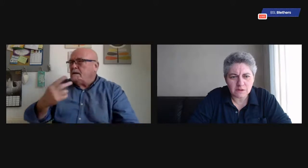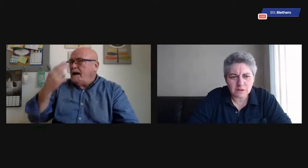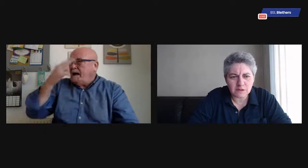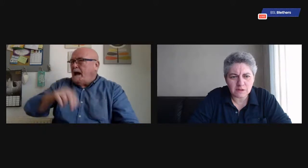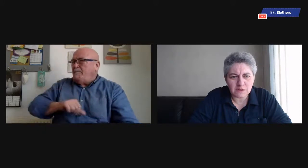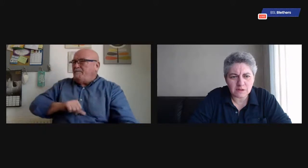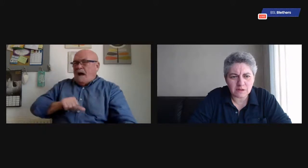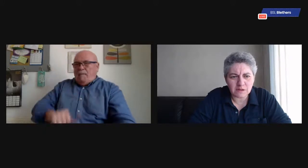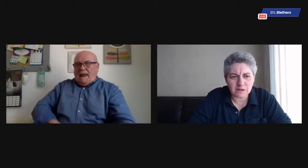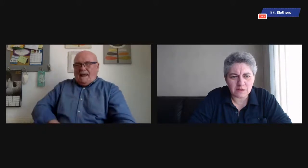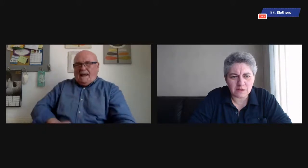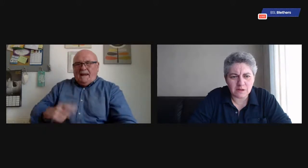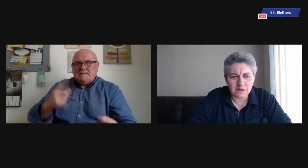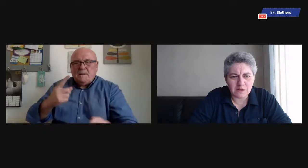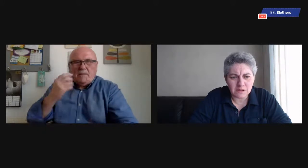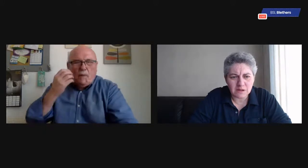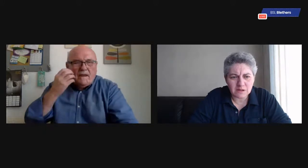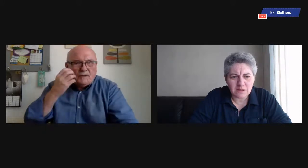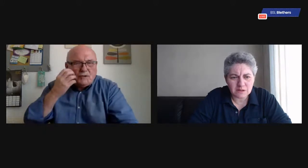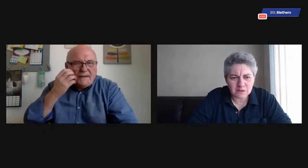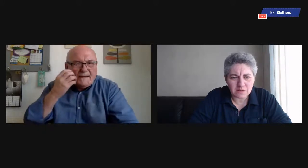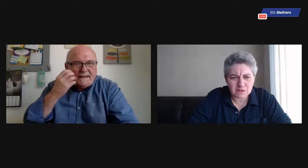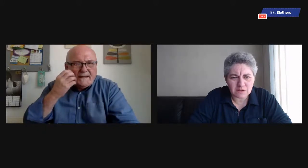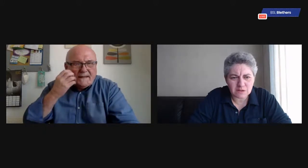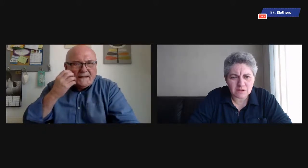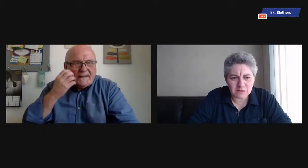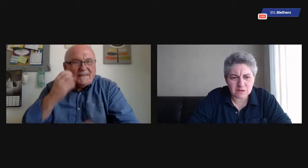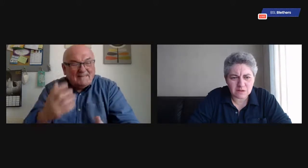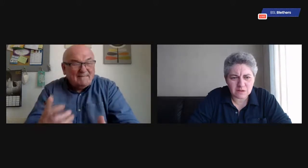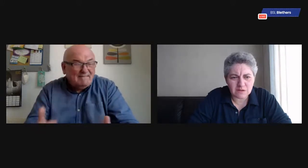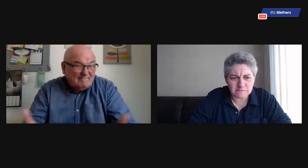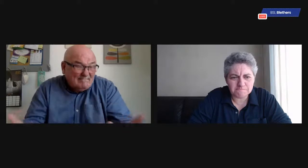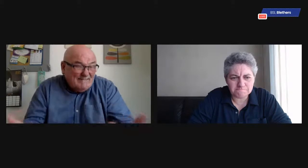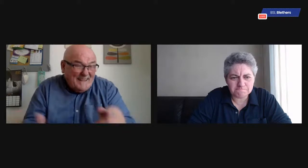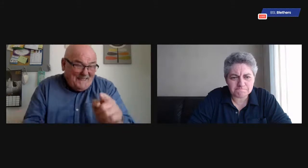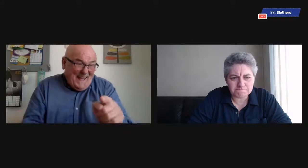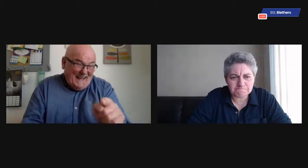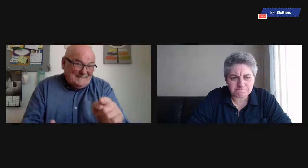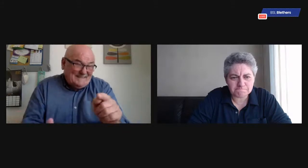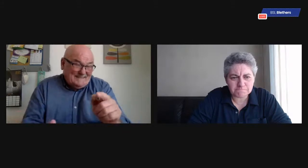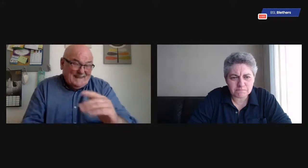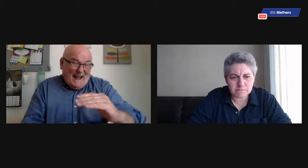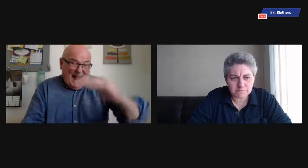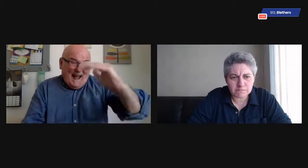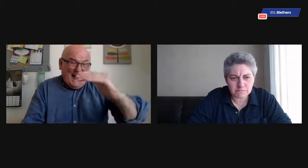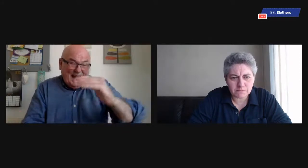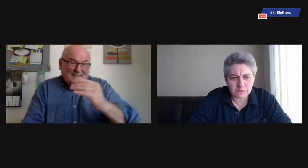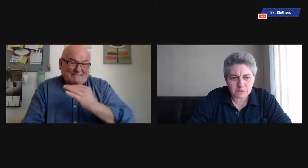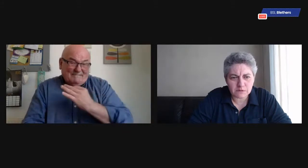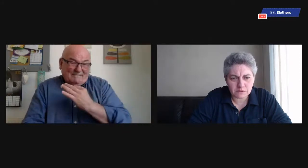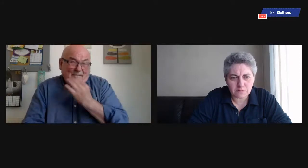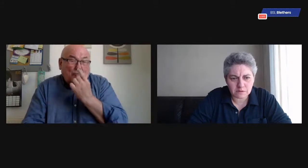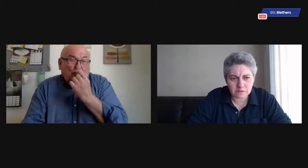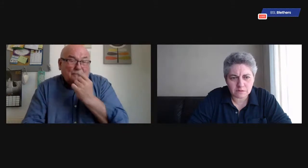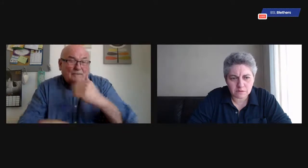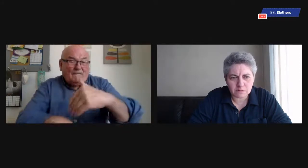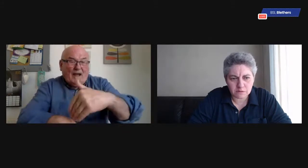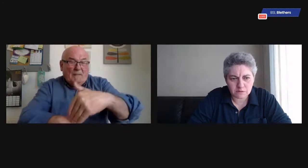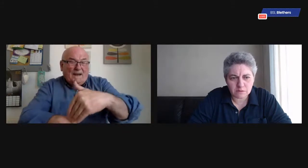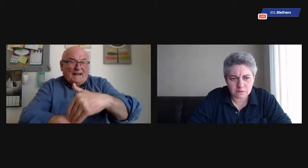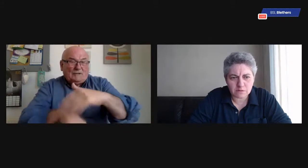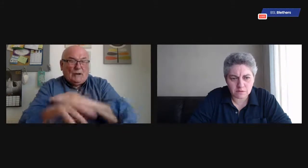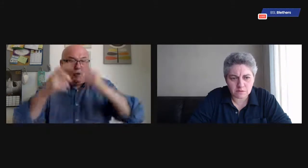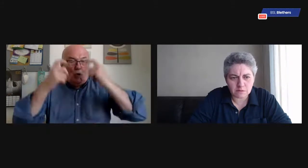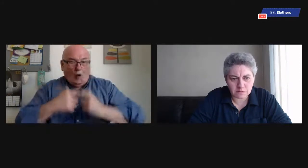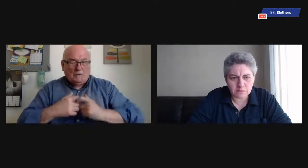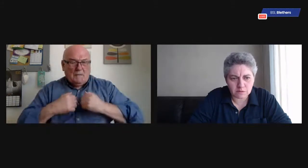give descriptions of a person, and the description could be, well, the name, it's like